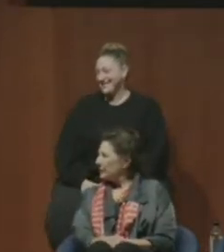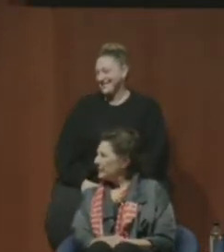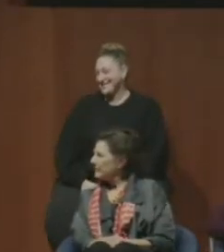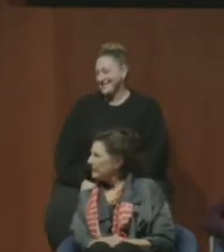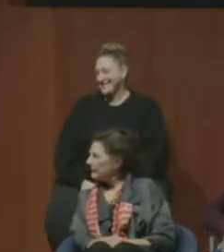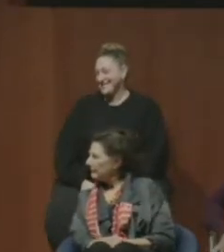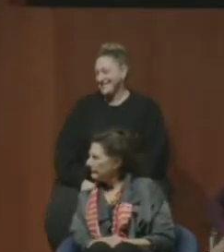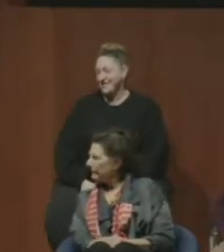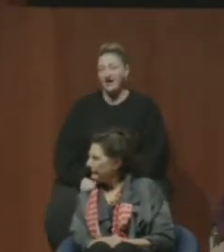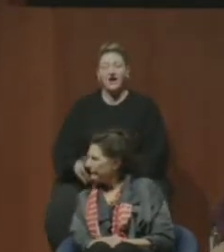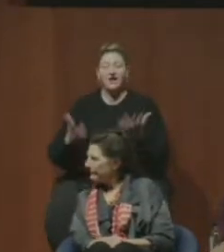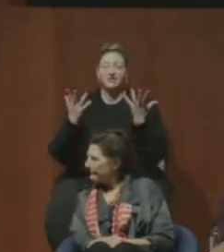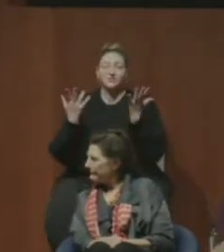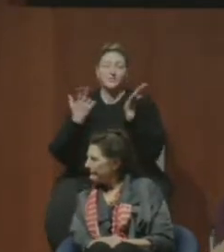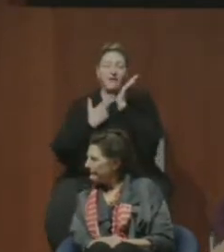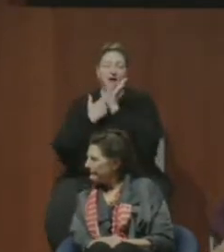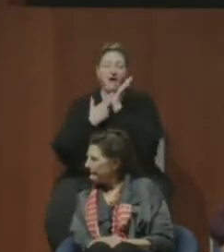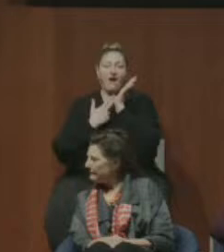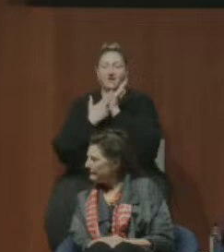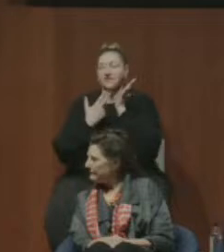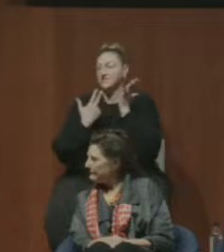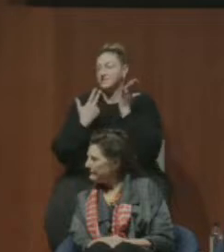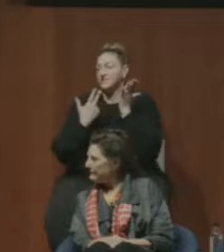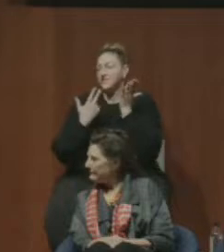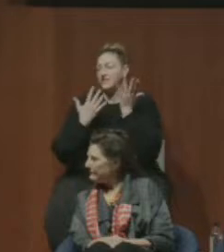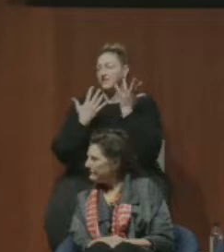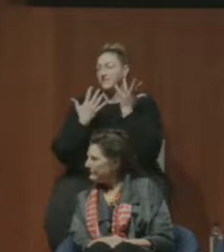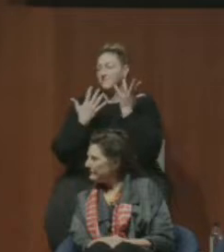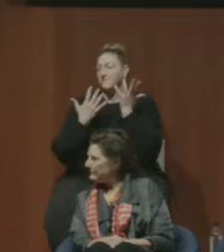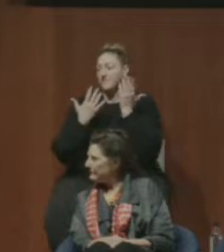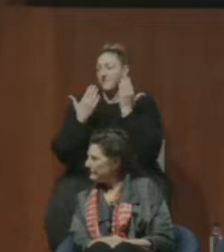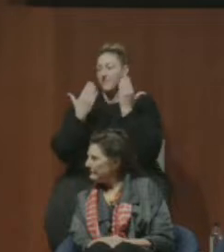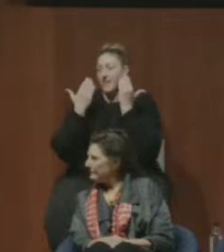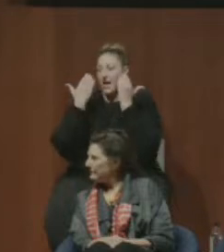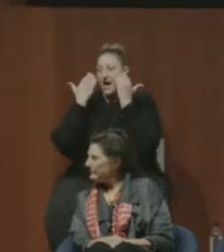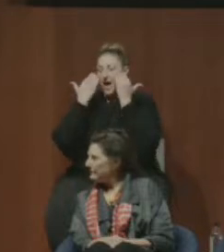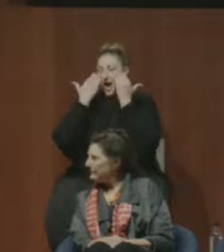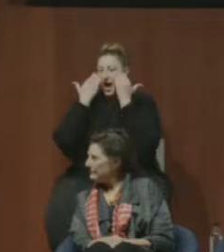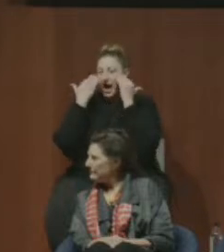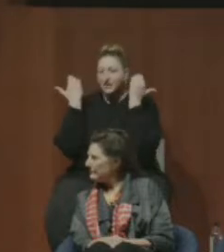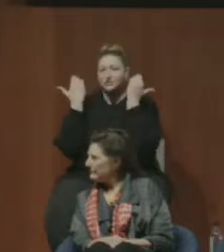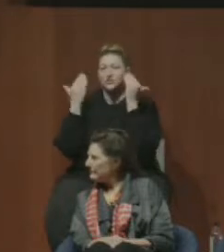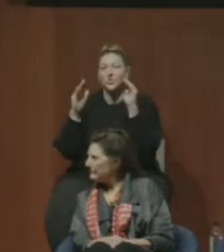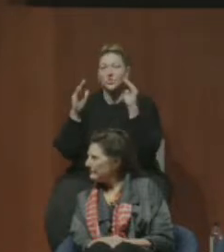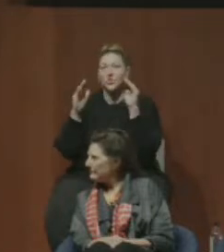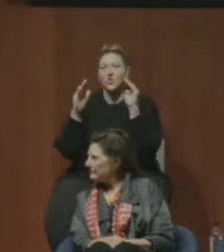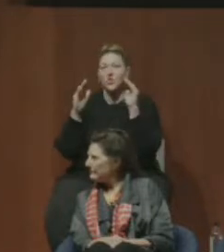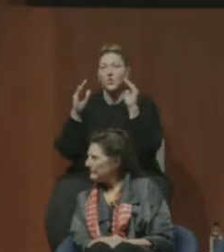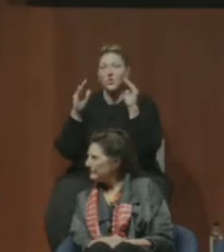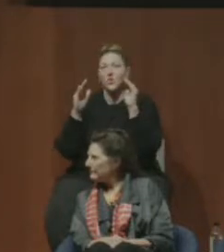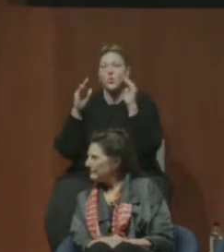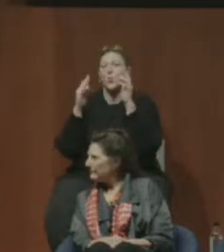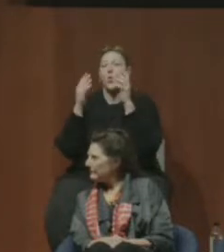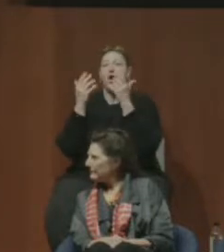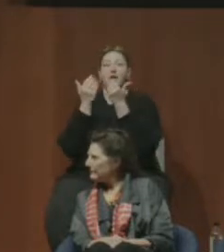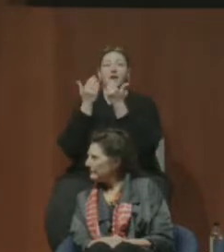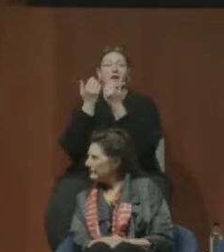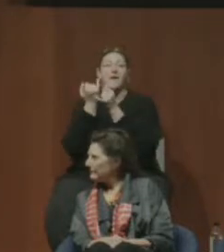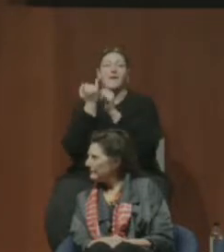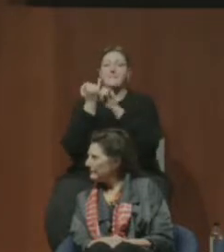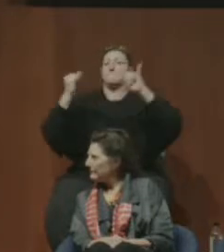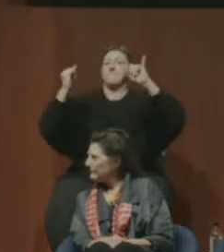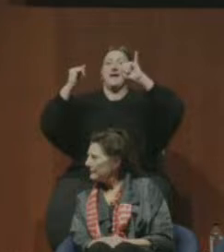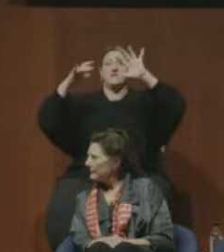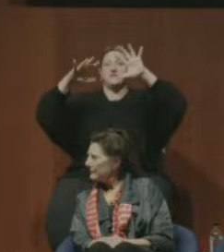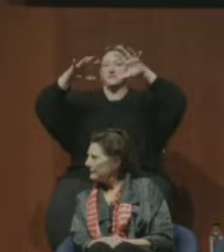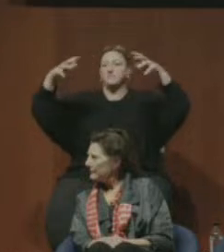because to be honest, I don't know what emancipatory futures could look like across